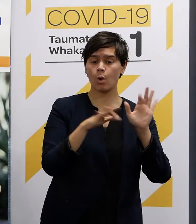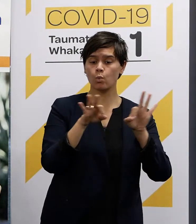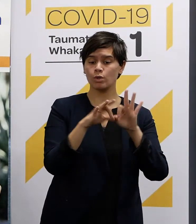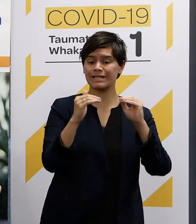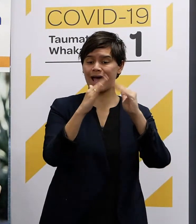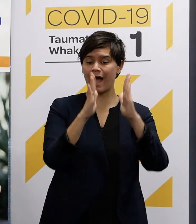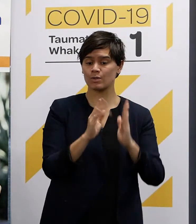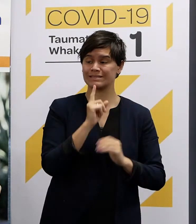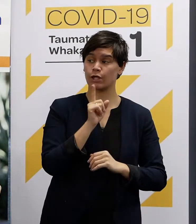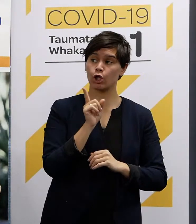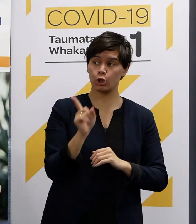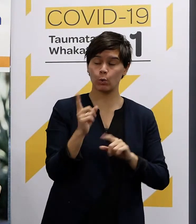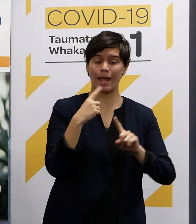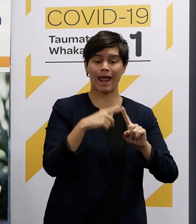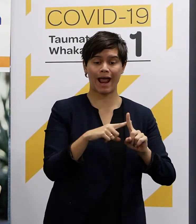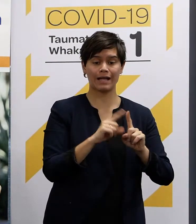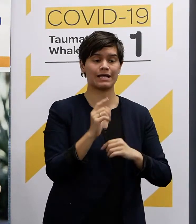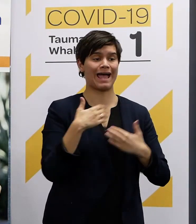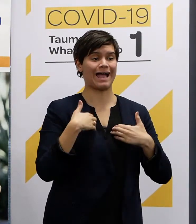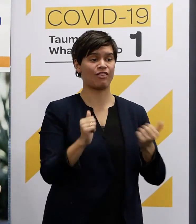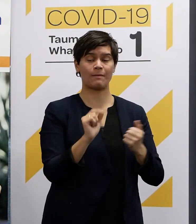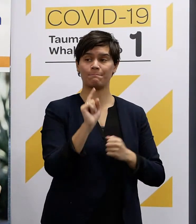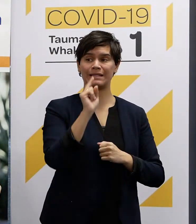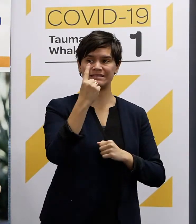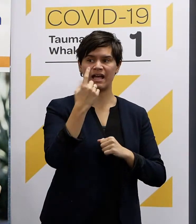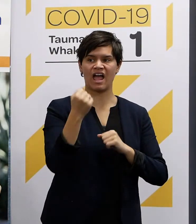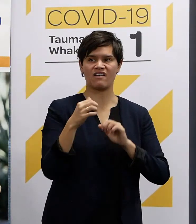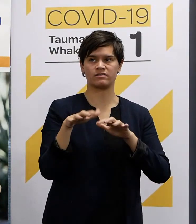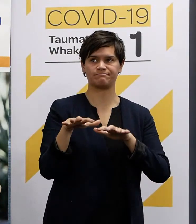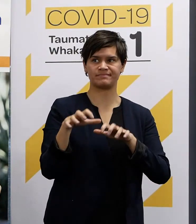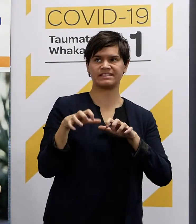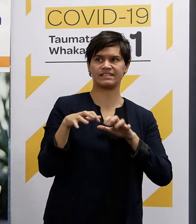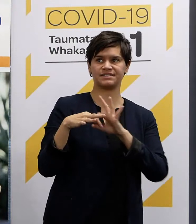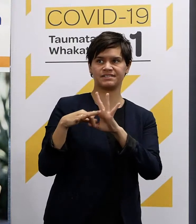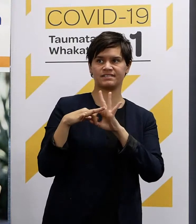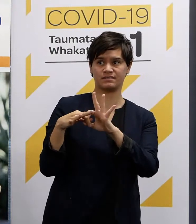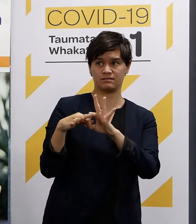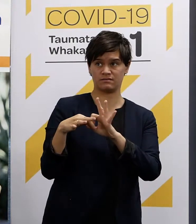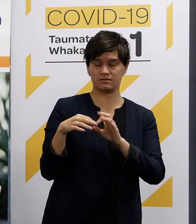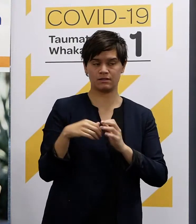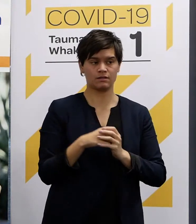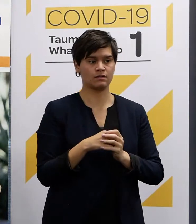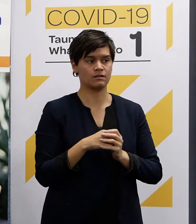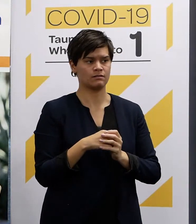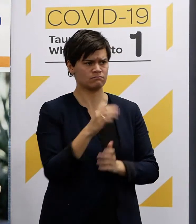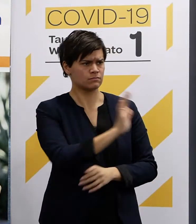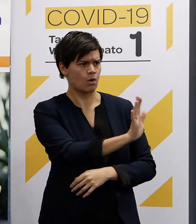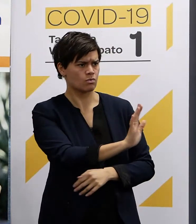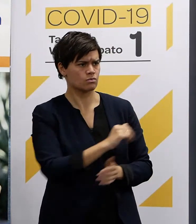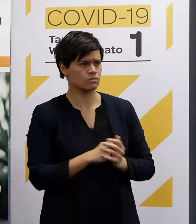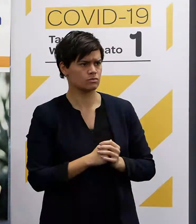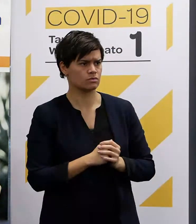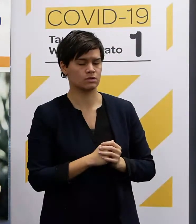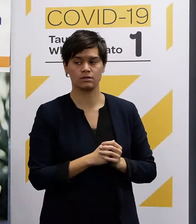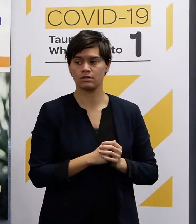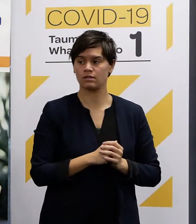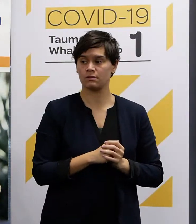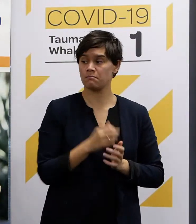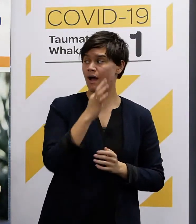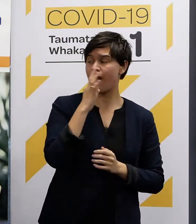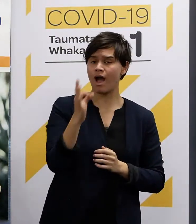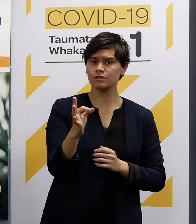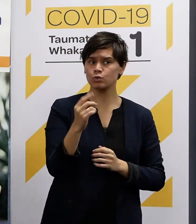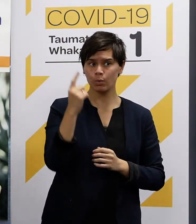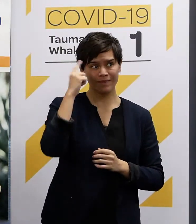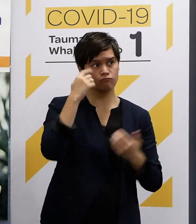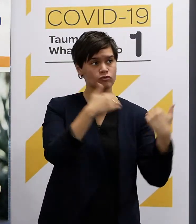and David Clark. Has there been a relationship breakdown between you and the health minister? No. Is it irresponsible at all for politicians or professors